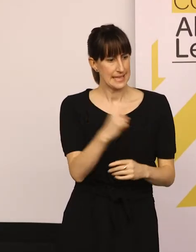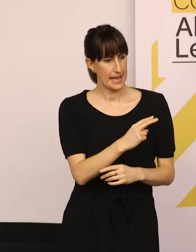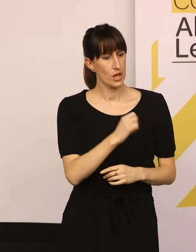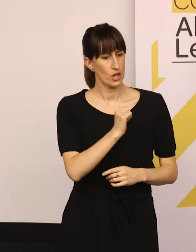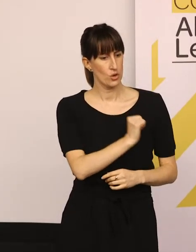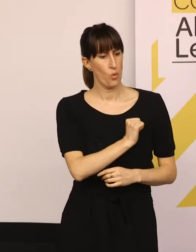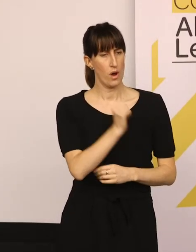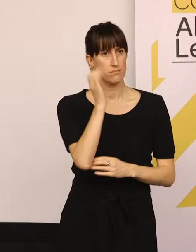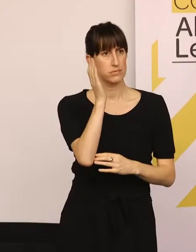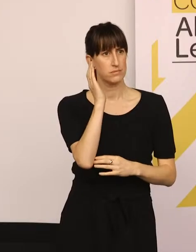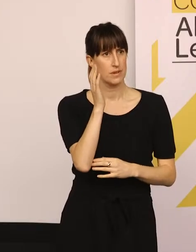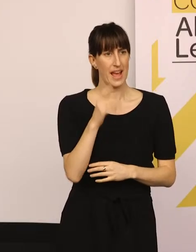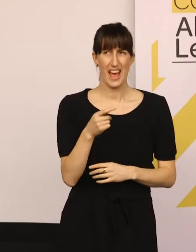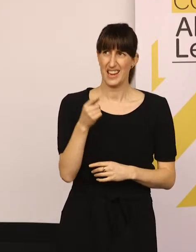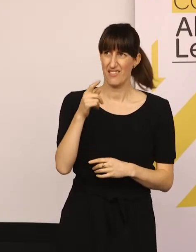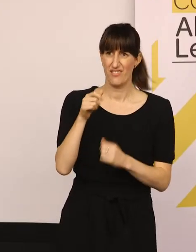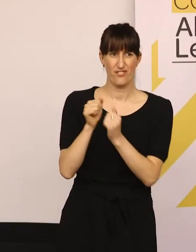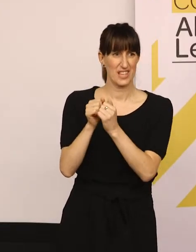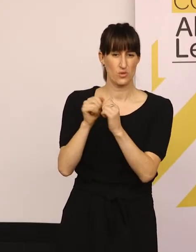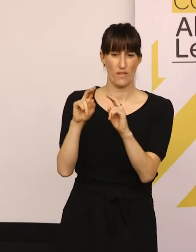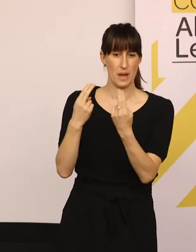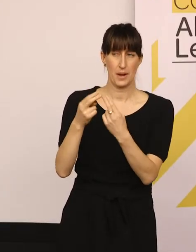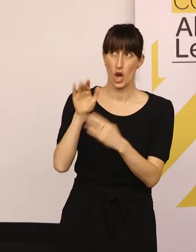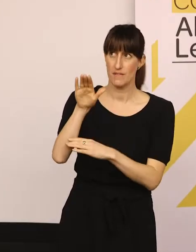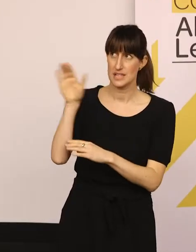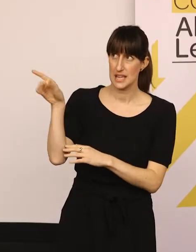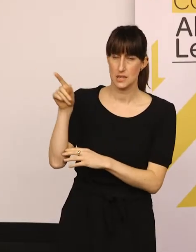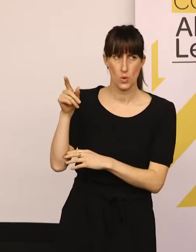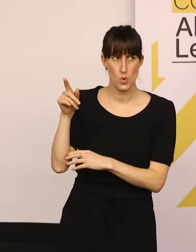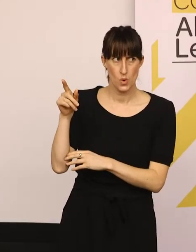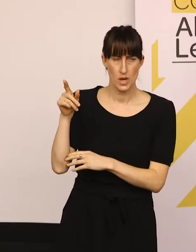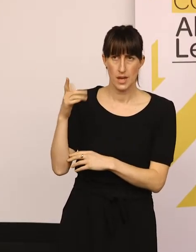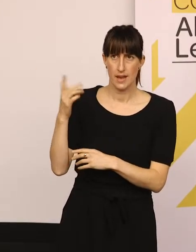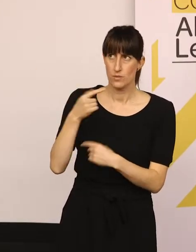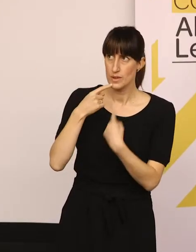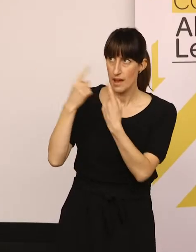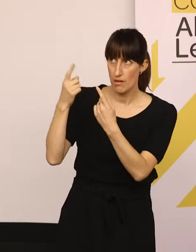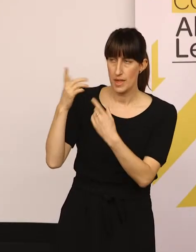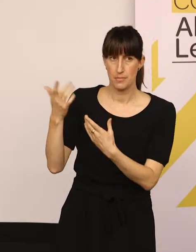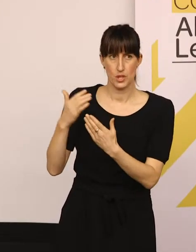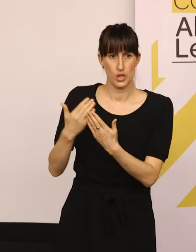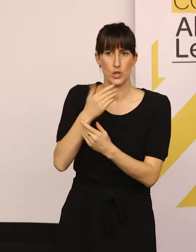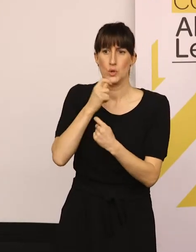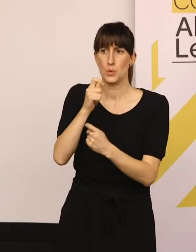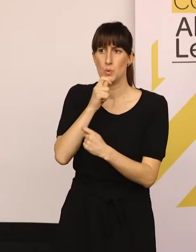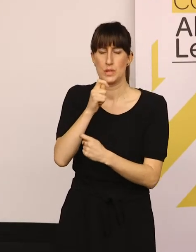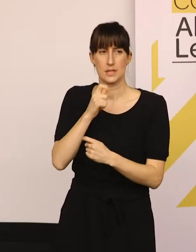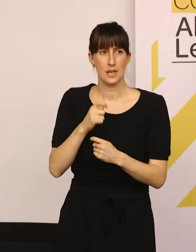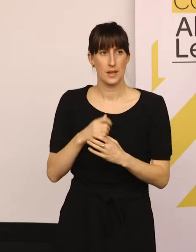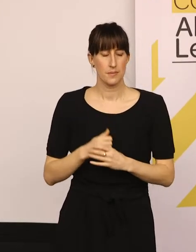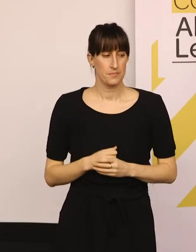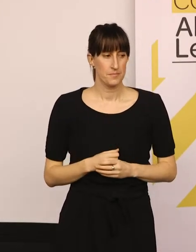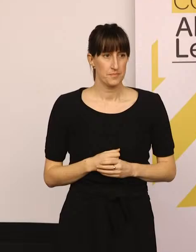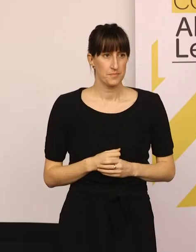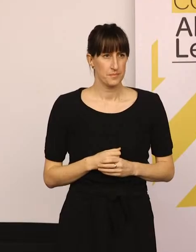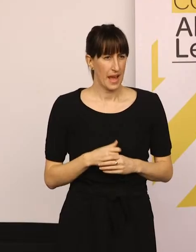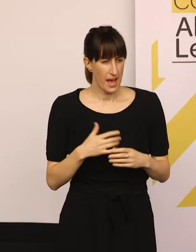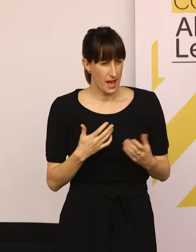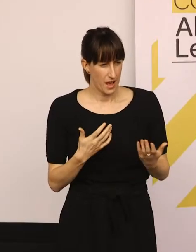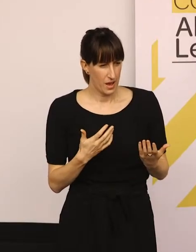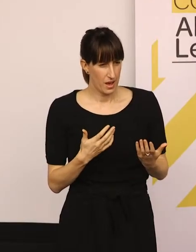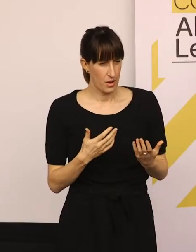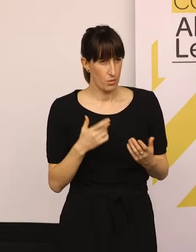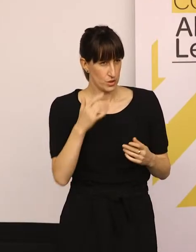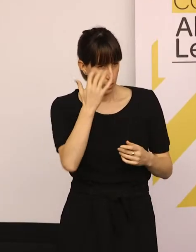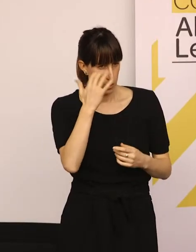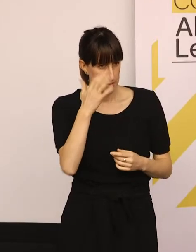them? Well, in answer to the first question, this has been part of our preparation for Alert Level 1, as in particular we've focused on the